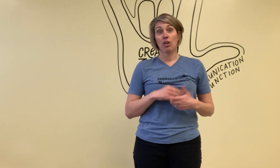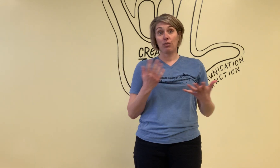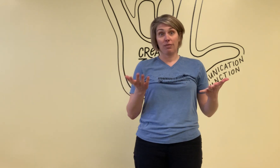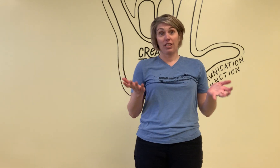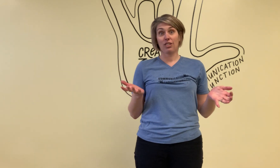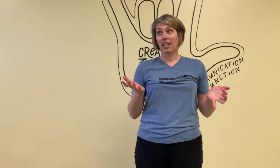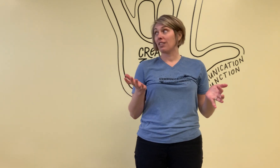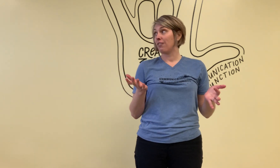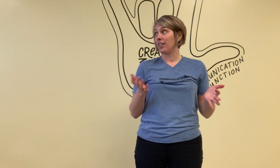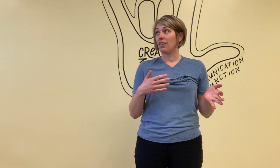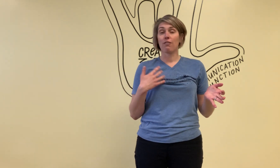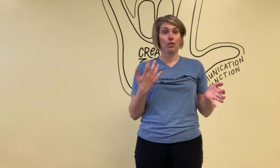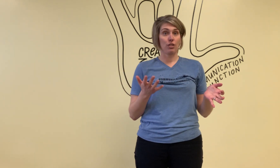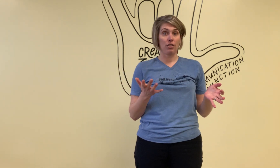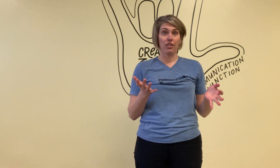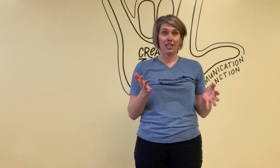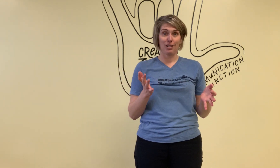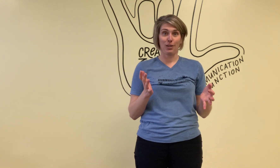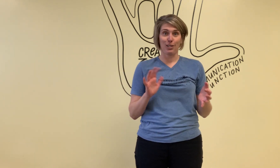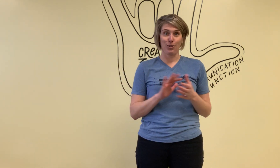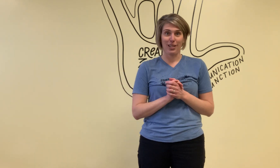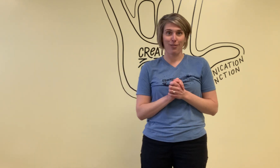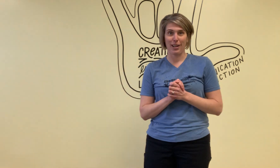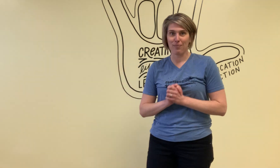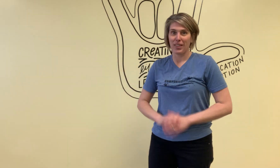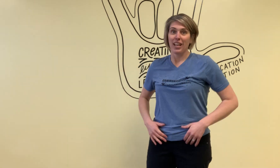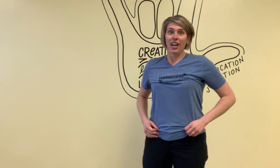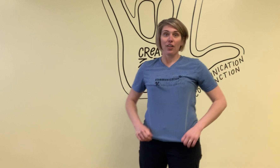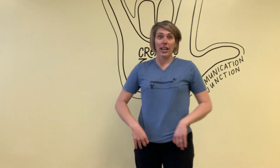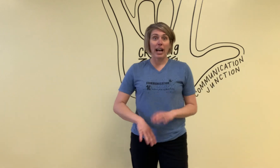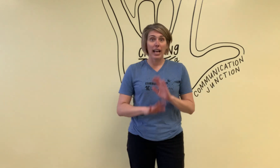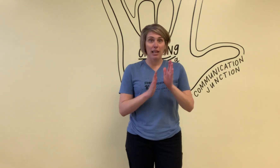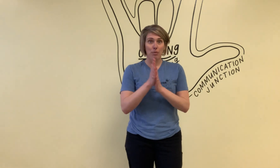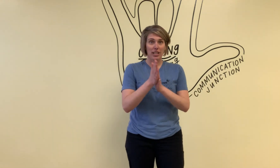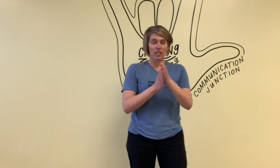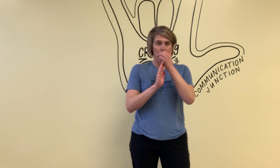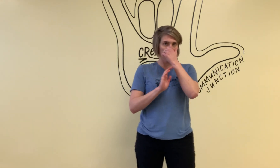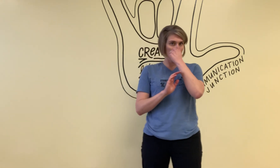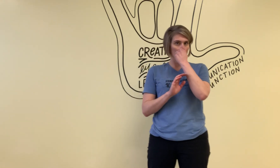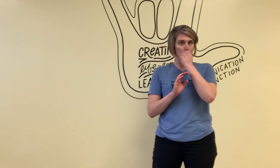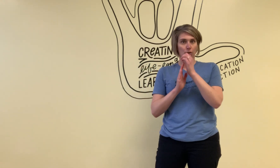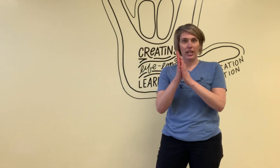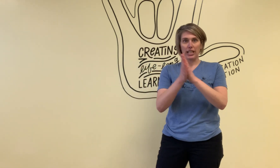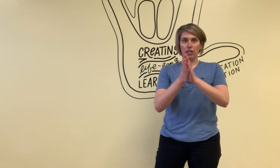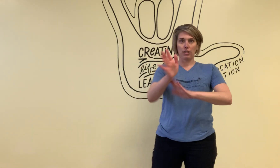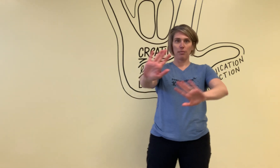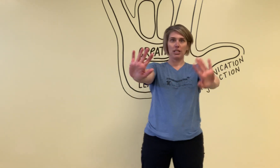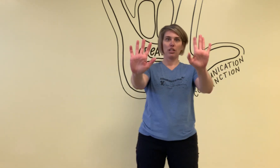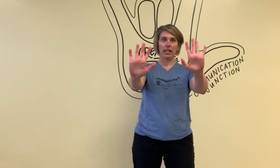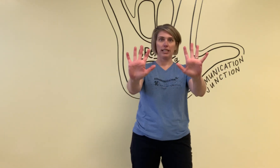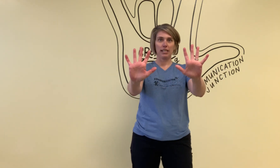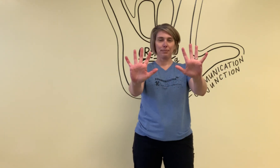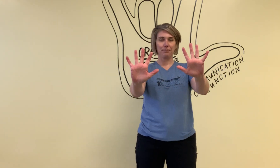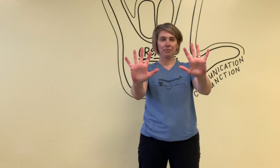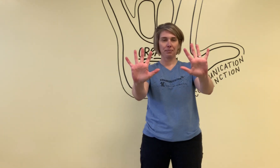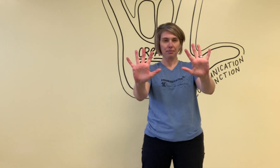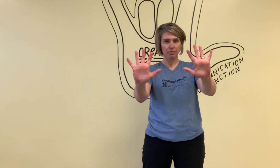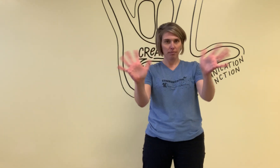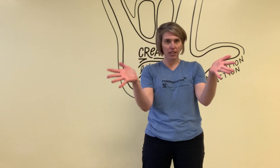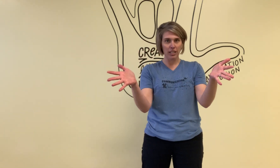So there's lots of fun, versatile things that we can do with that rhyme. All right, I'm ready to do some more reading though. So let me see your hands. Can you make